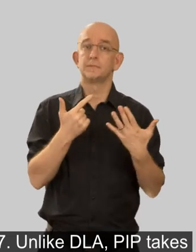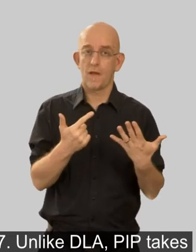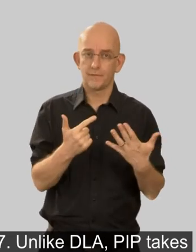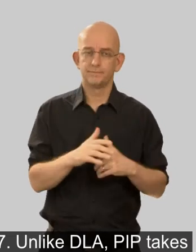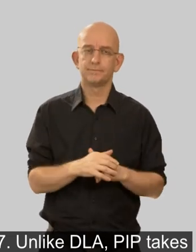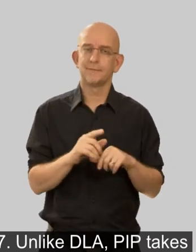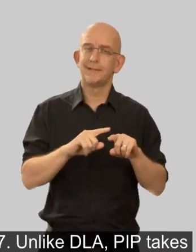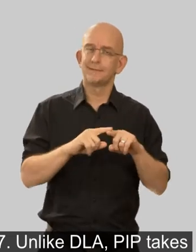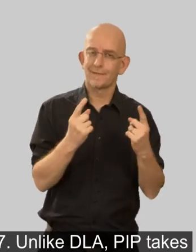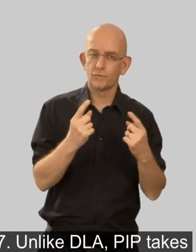Number 7.